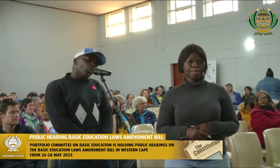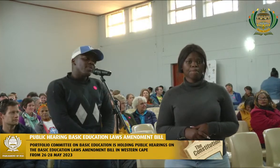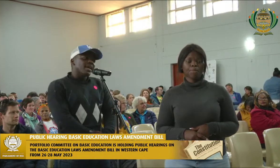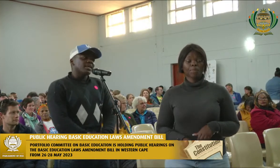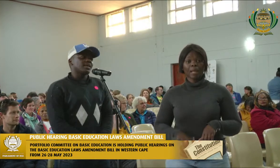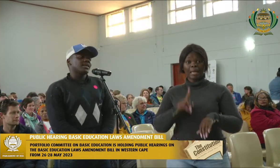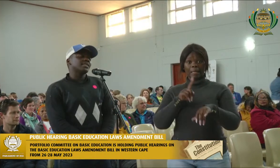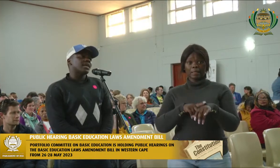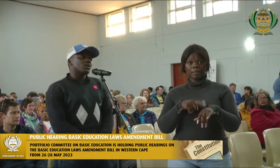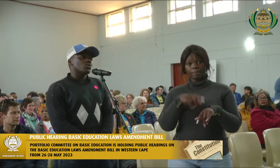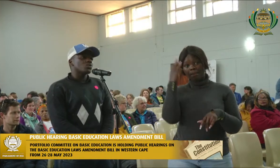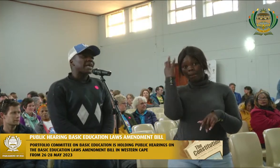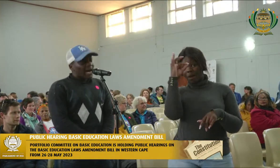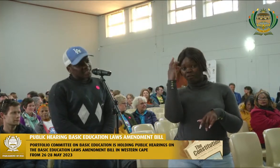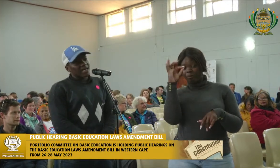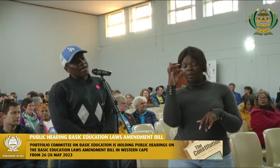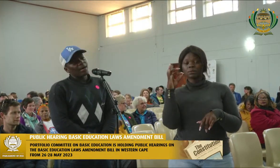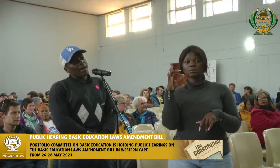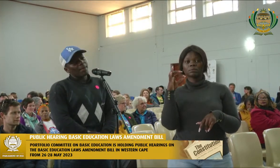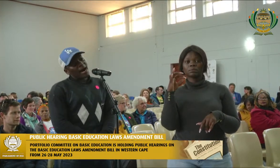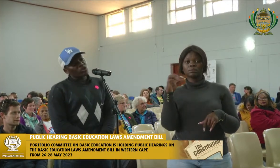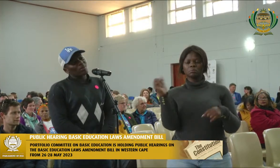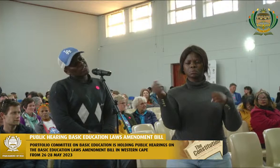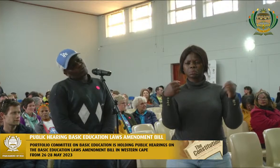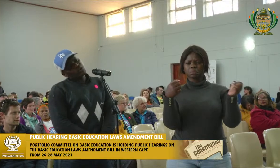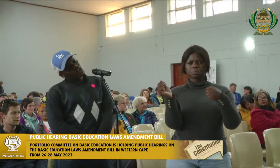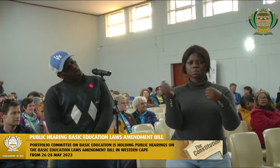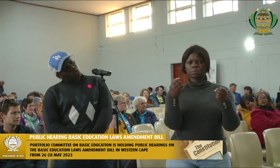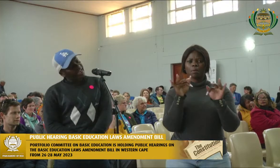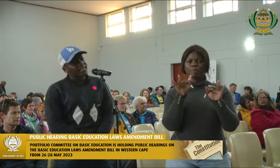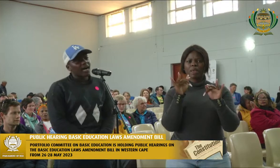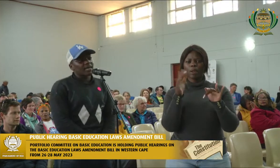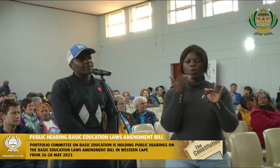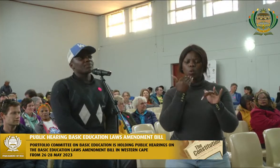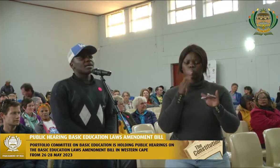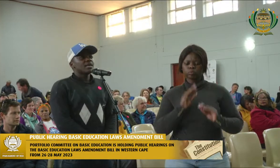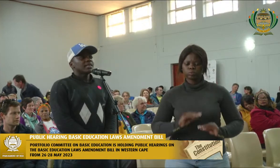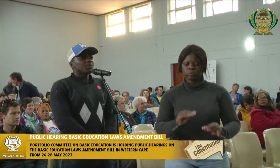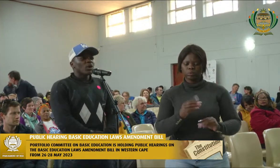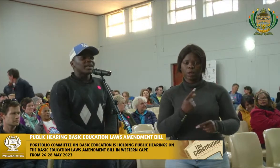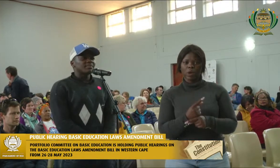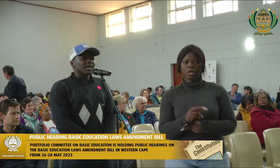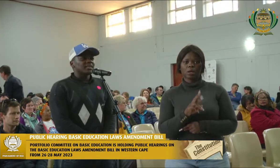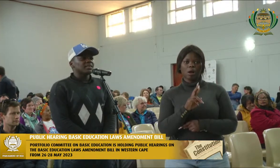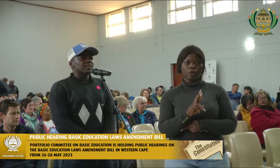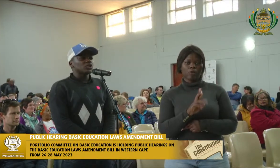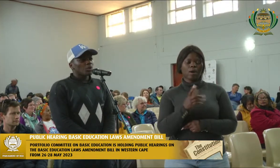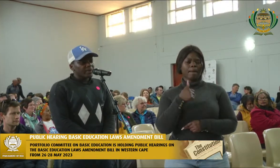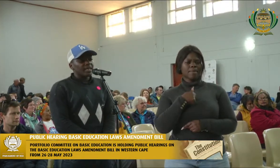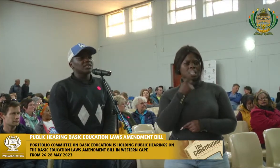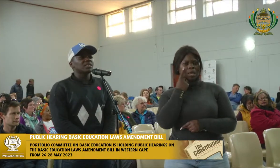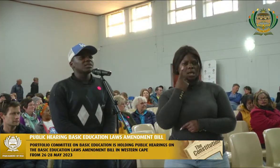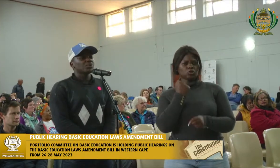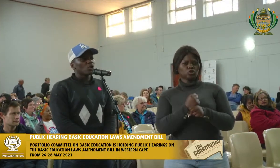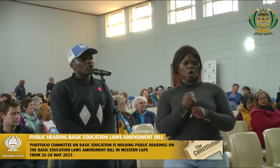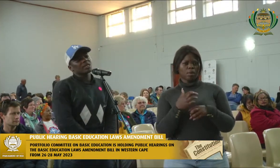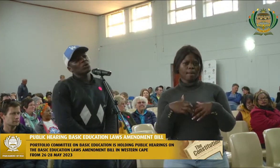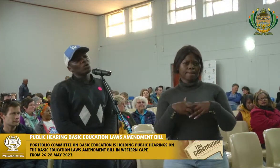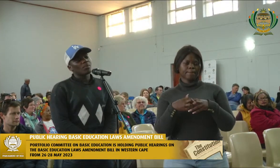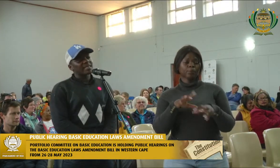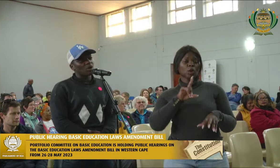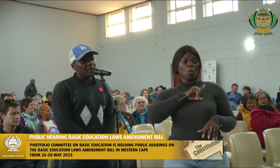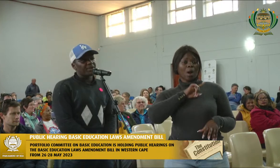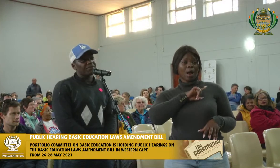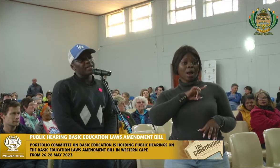Xa urhulumente eza qasha abantu abazafundisa u grade R. Ndibona mna I job creation